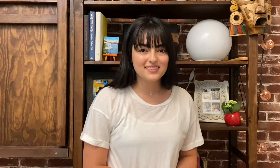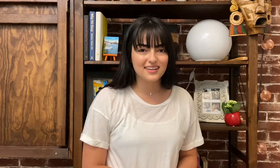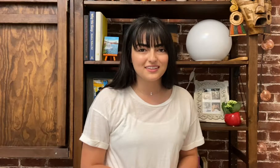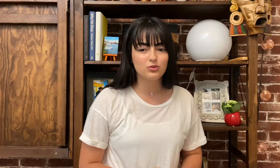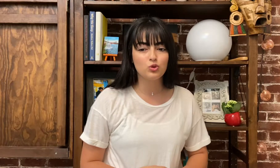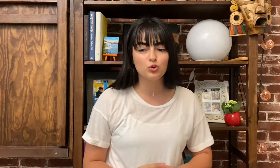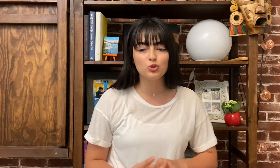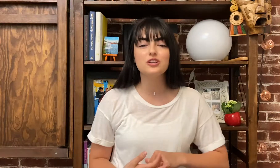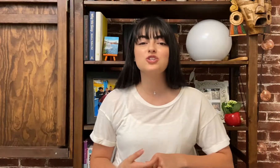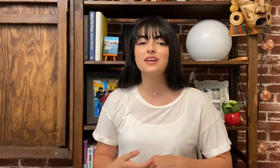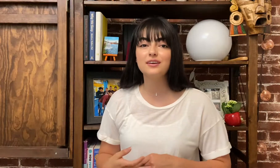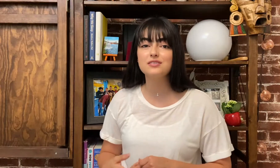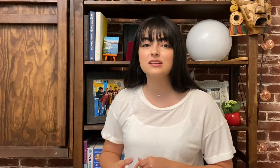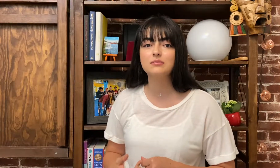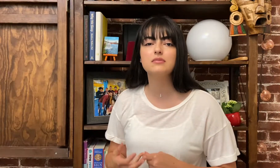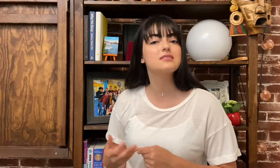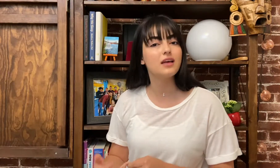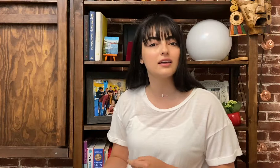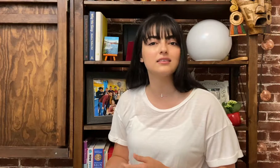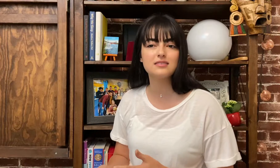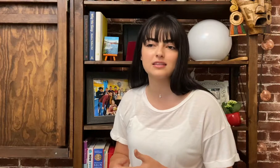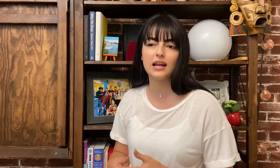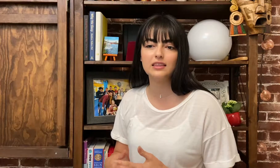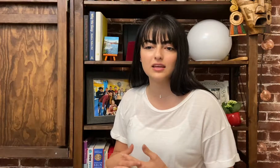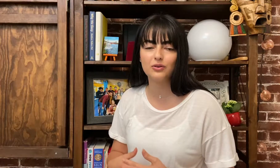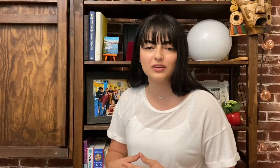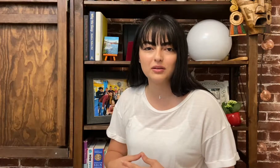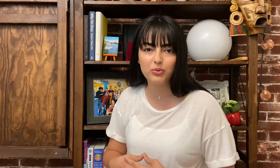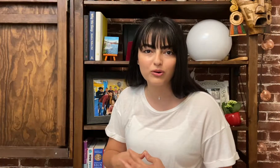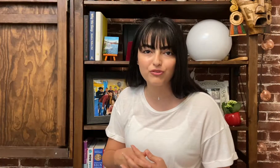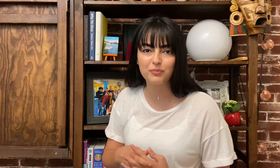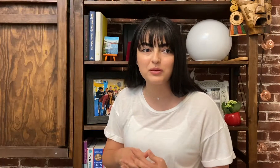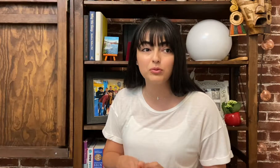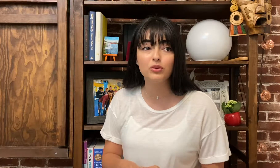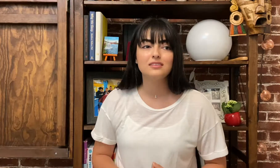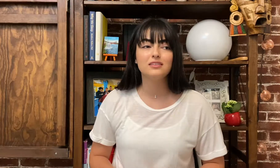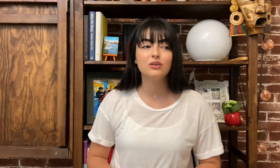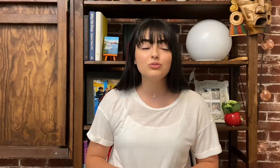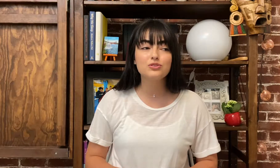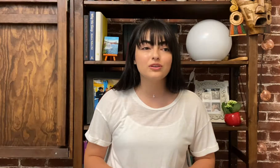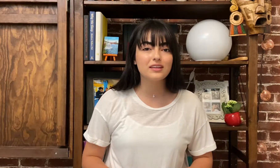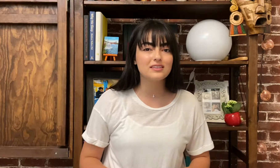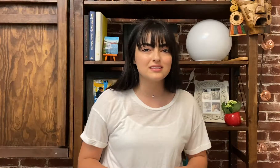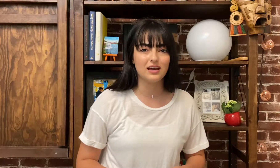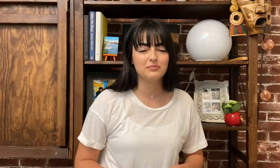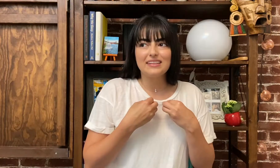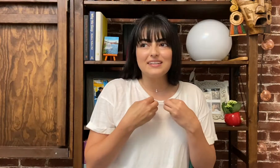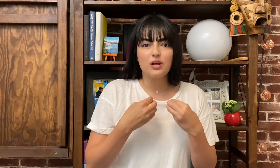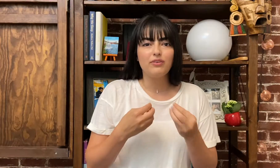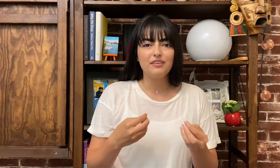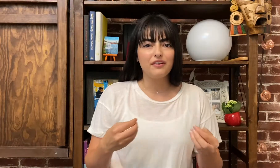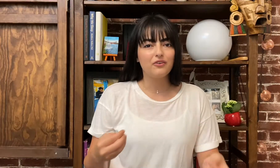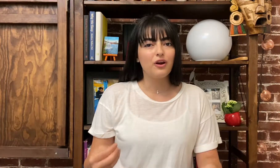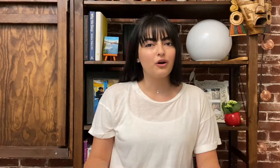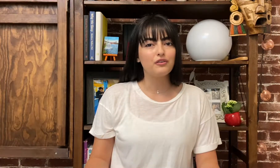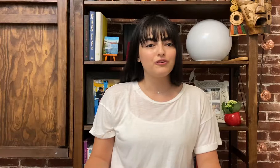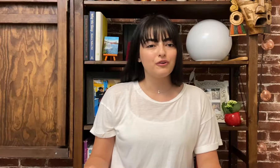excited to share some signs that I think are really important for people to know during this time. It's already very hard for hard